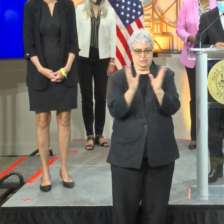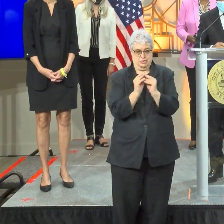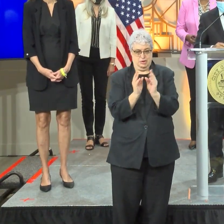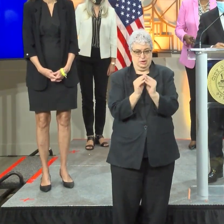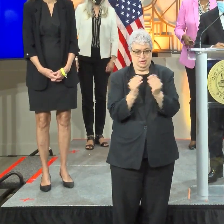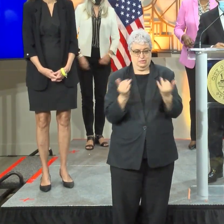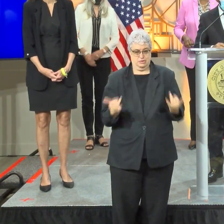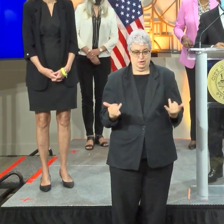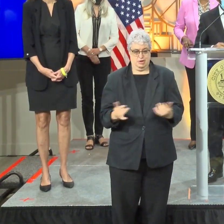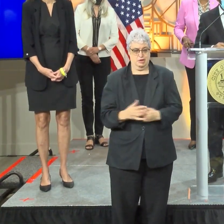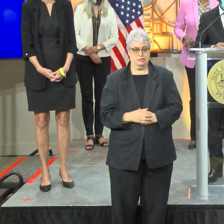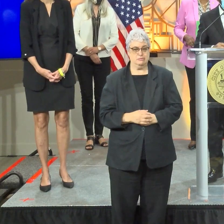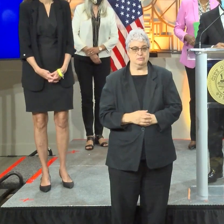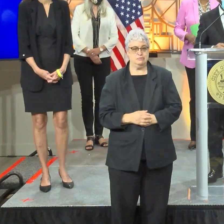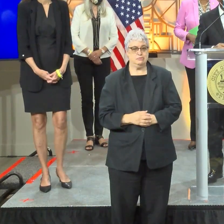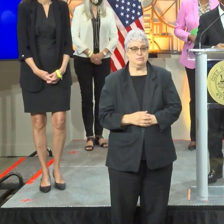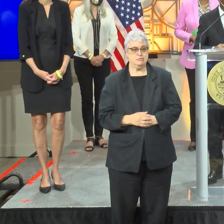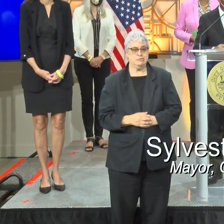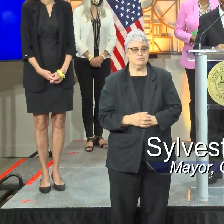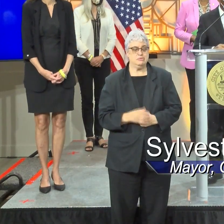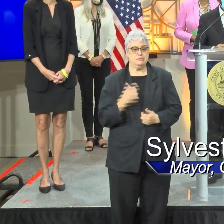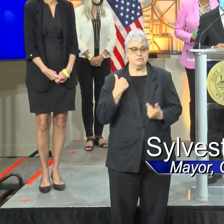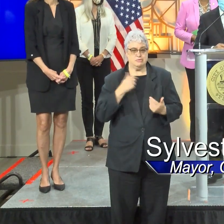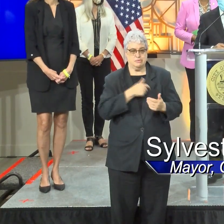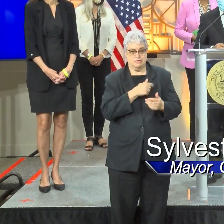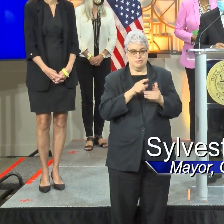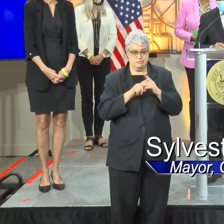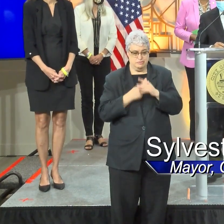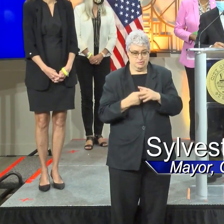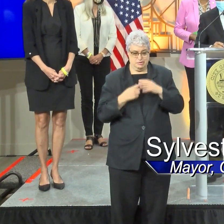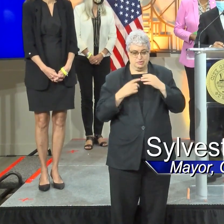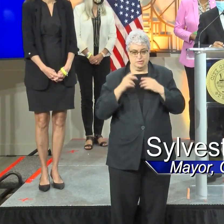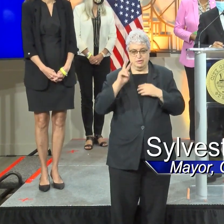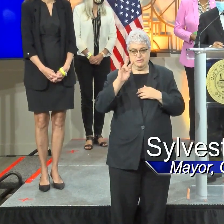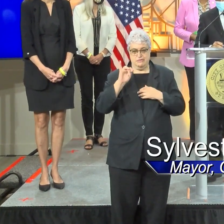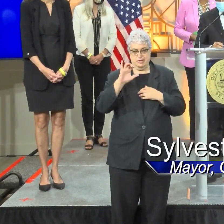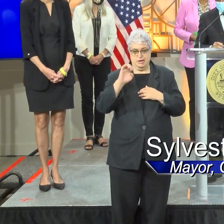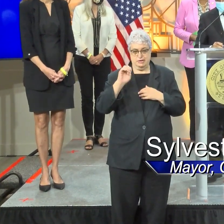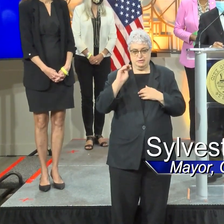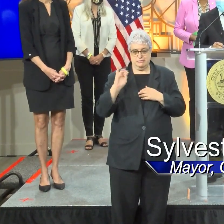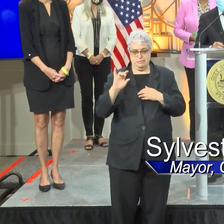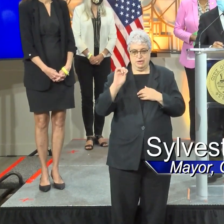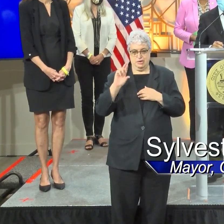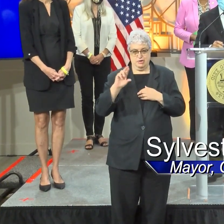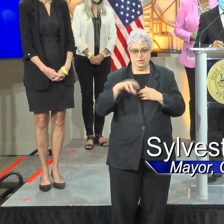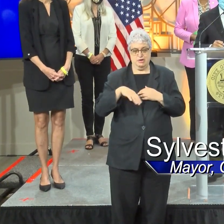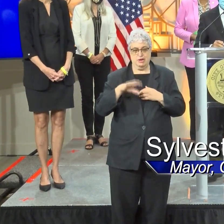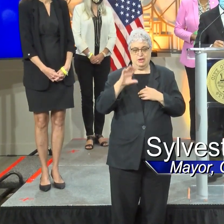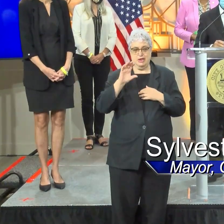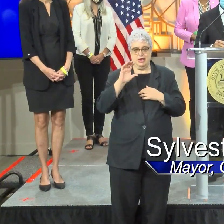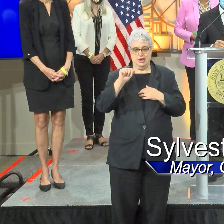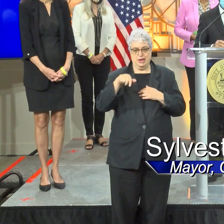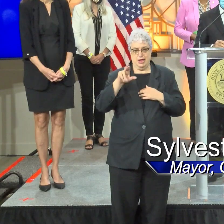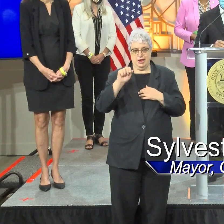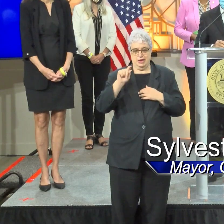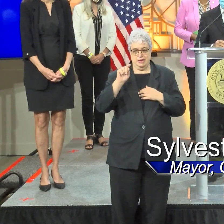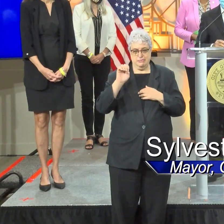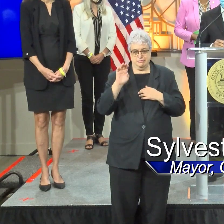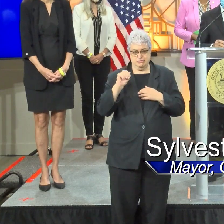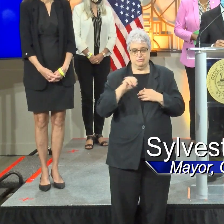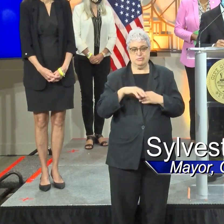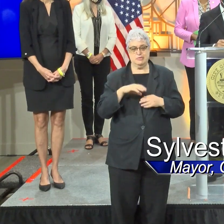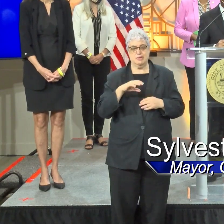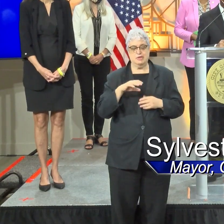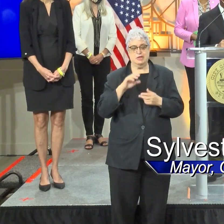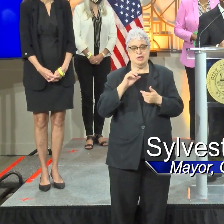today. Certainly want to start by acknowledging Vice Mayor Pro Tem Martha Castek Tatum, Councilmember